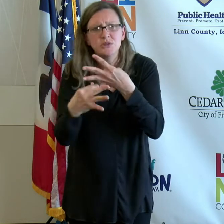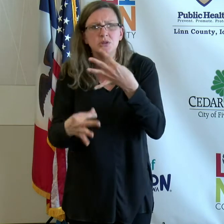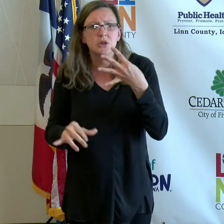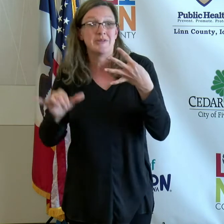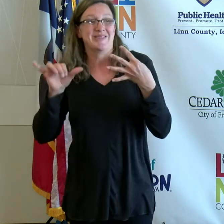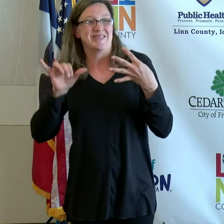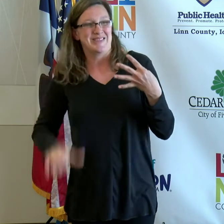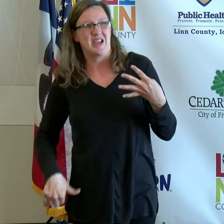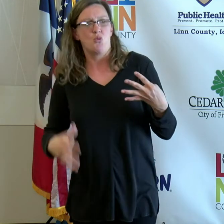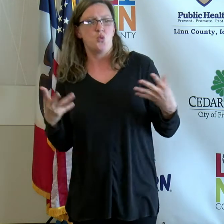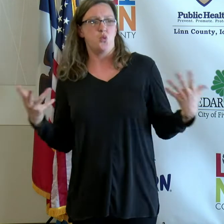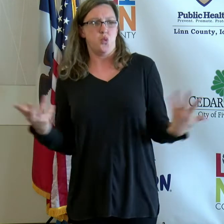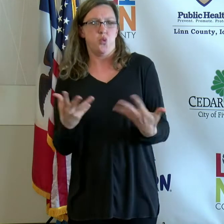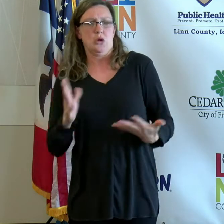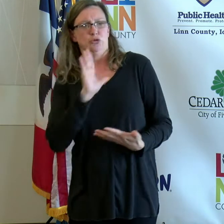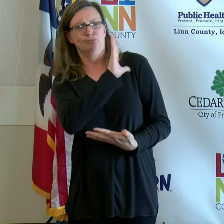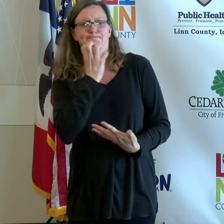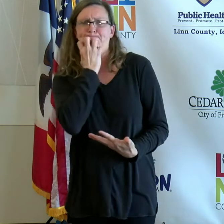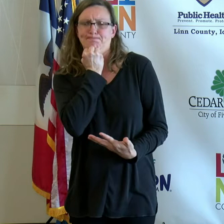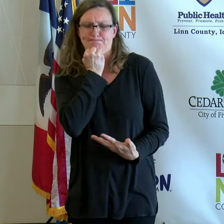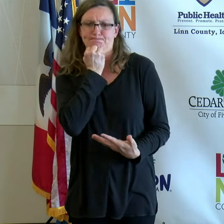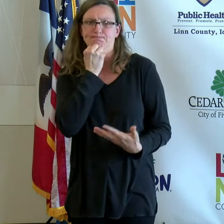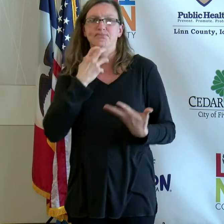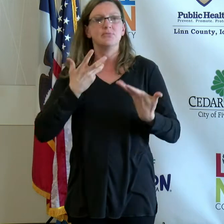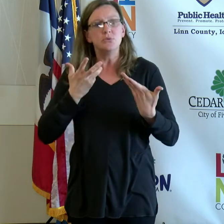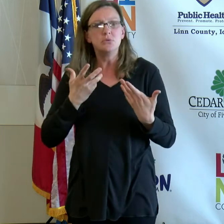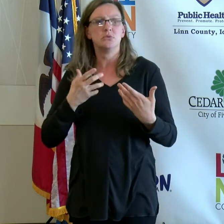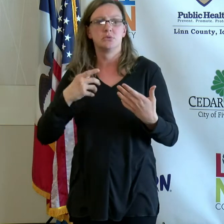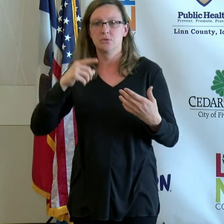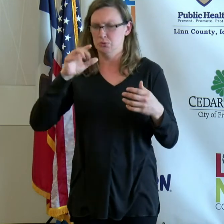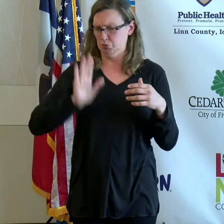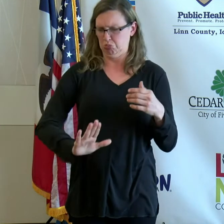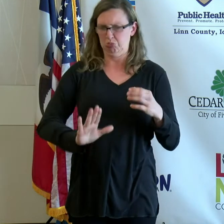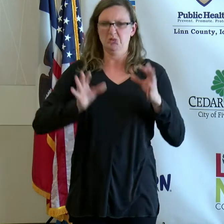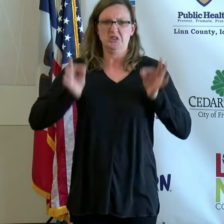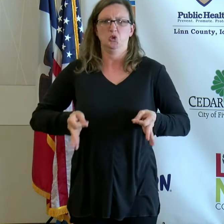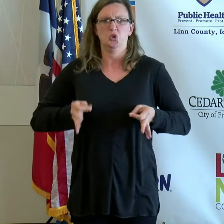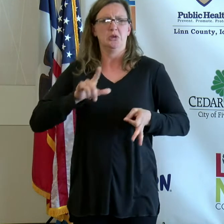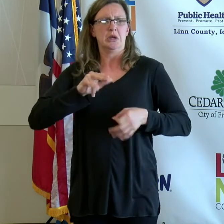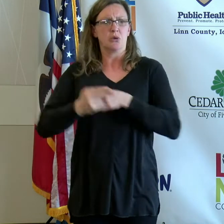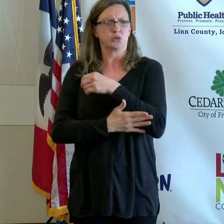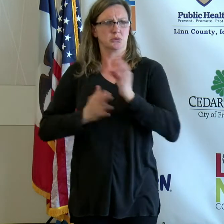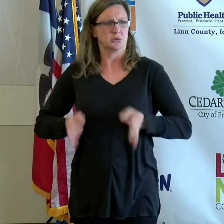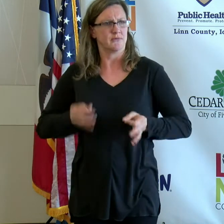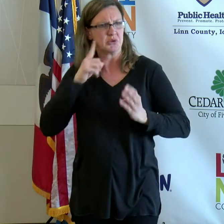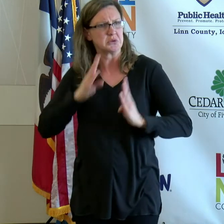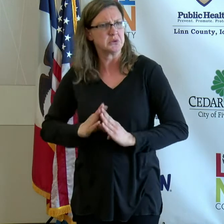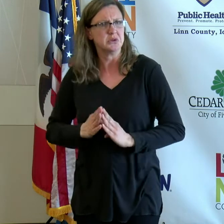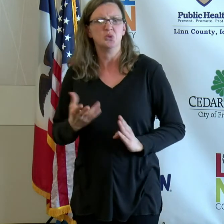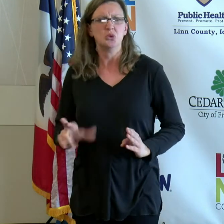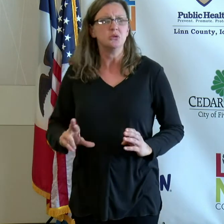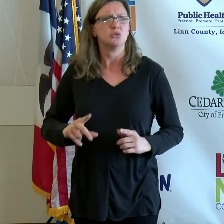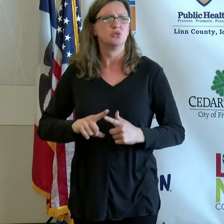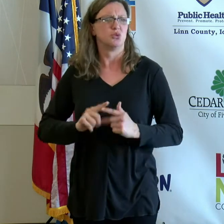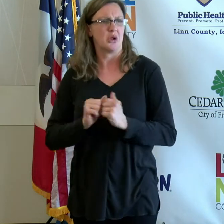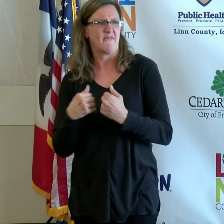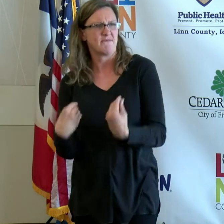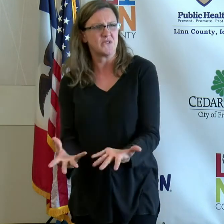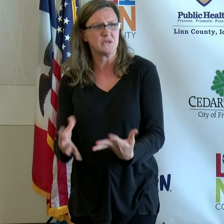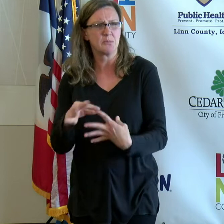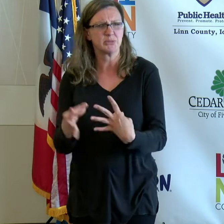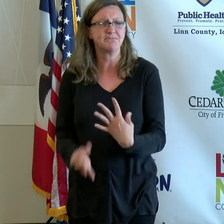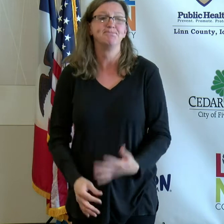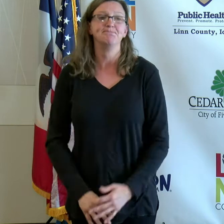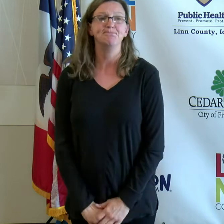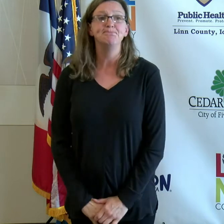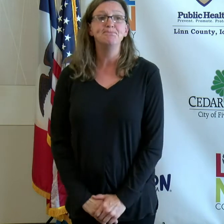and our area citizens. One of those things we're continuing to enforce the existing orders, and